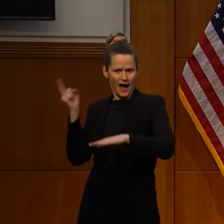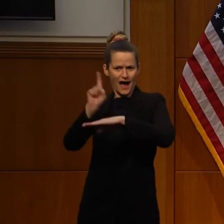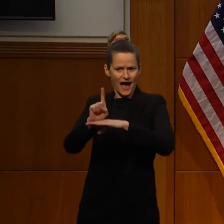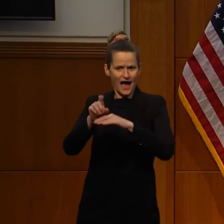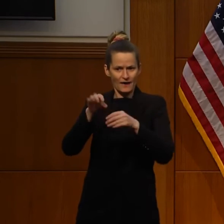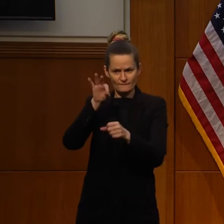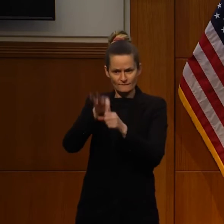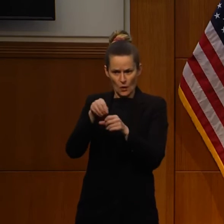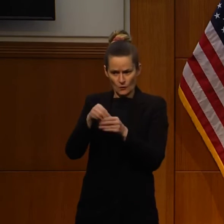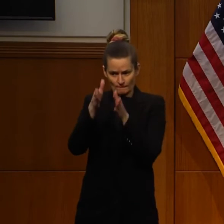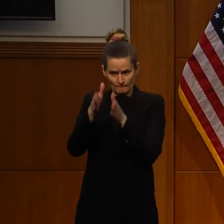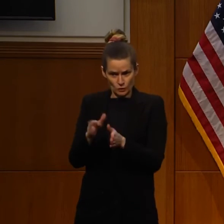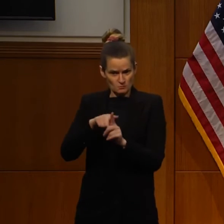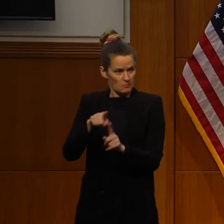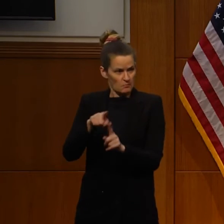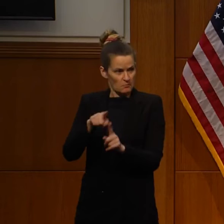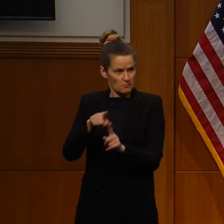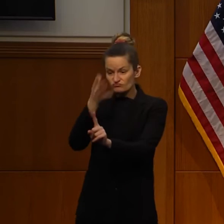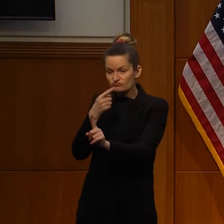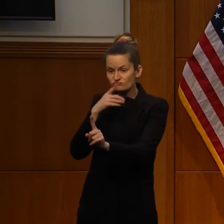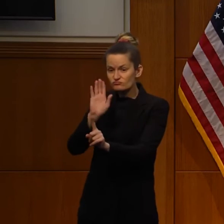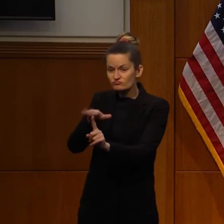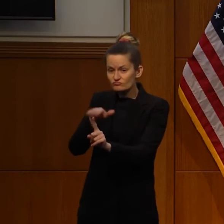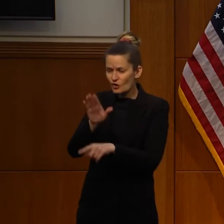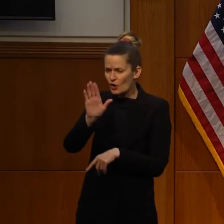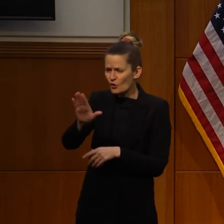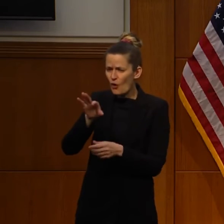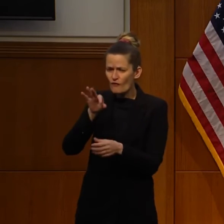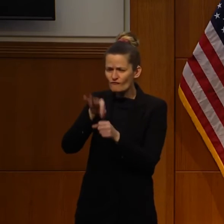vote already counted, but he said he neither voted